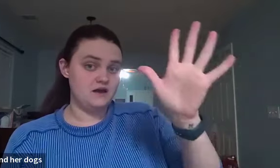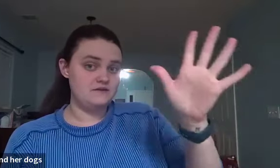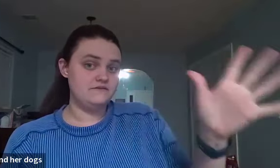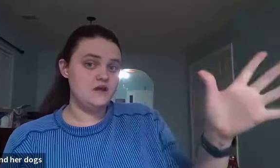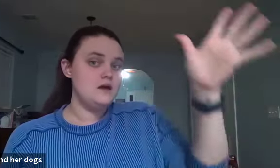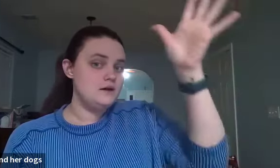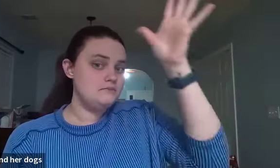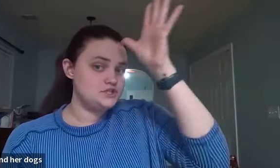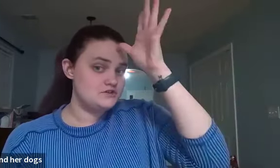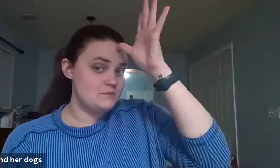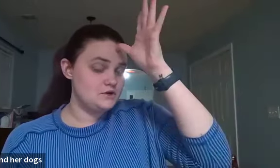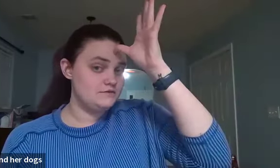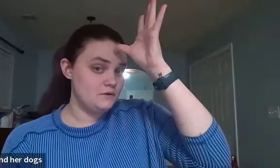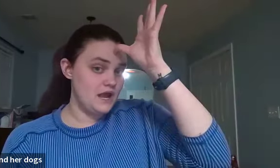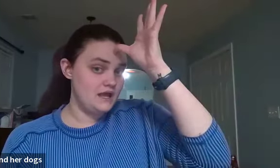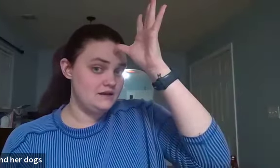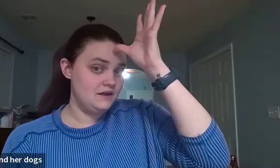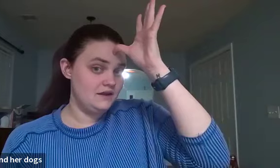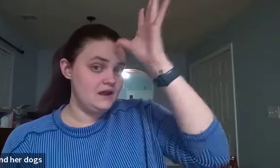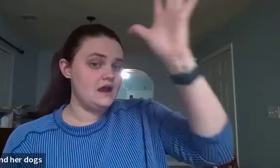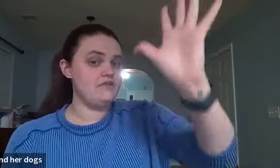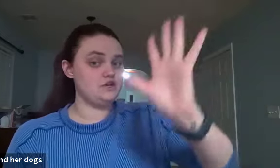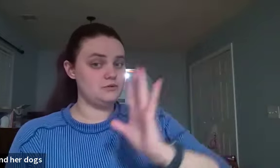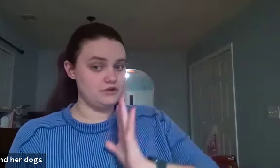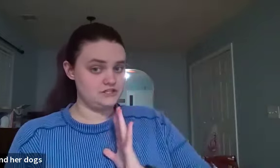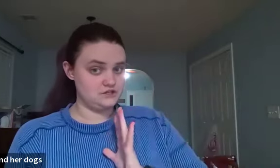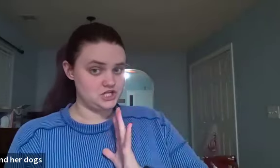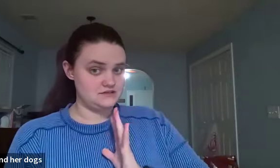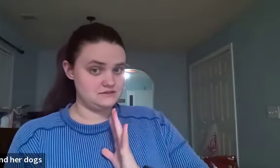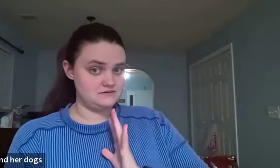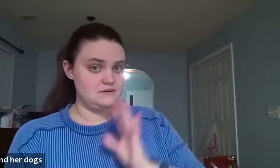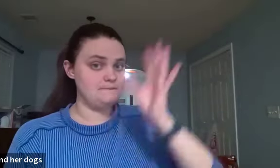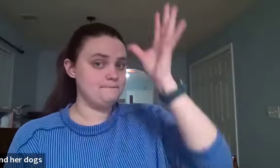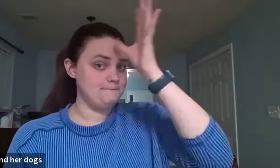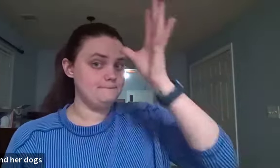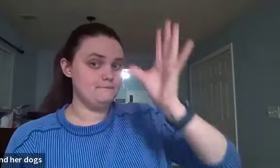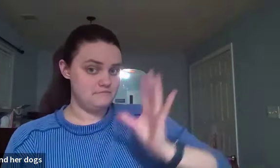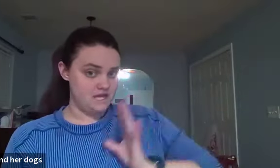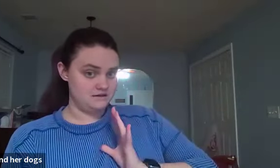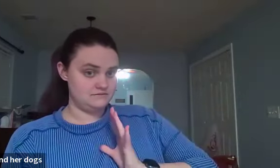5, put your thumb on your forehead, and then you're going to bring it to your chest. Man.